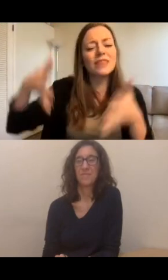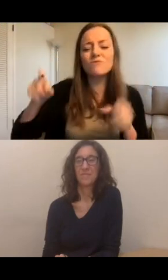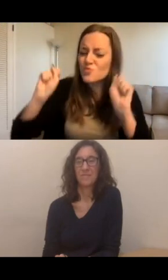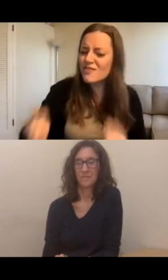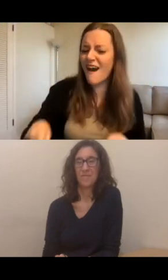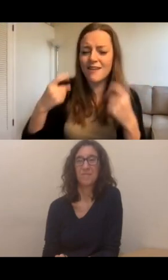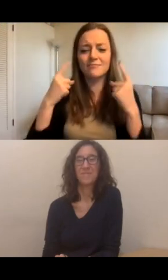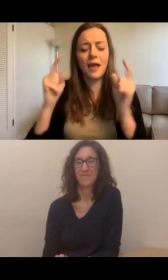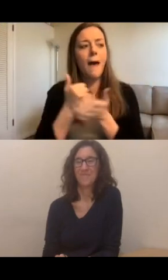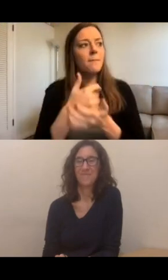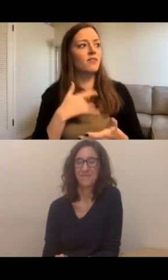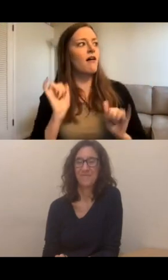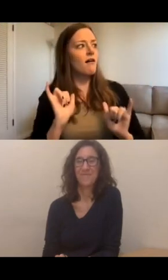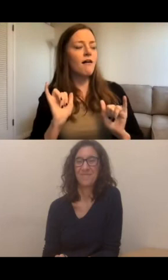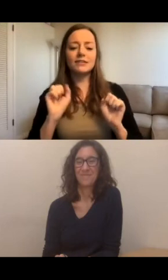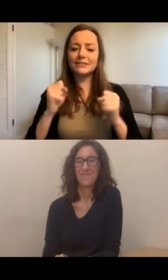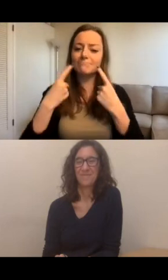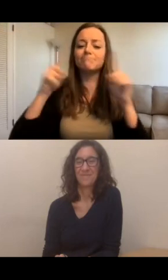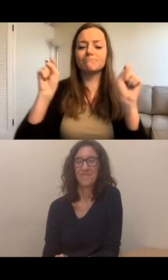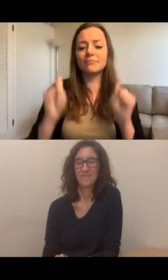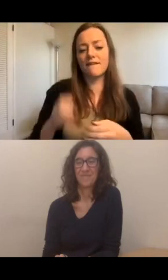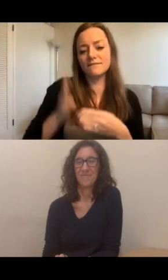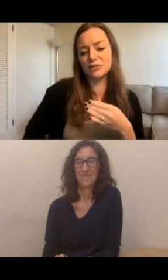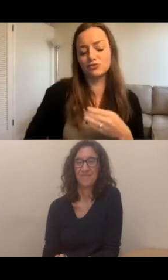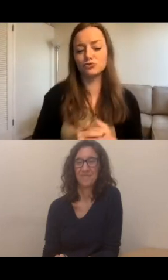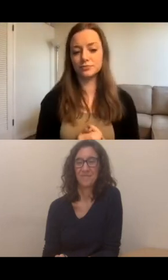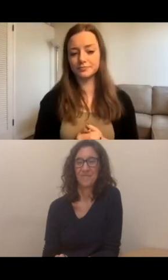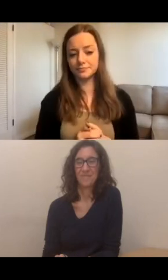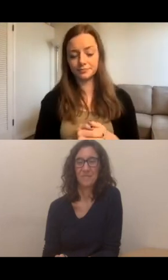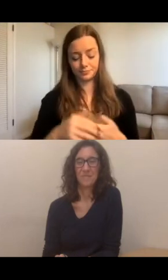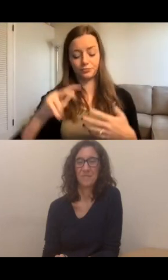This will help them feel like they can succeed.